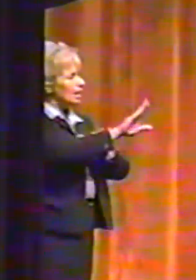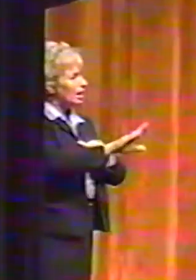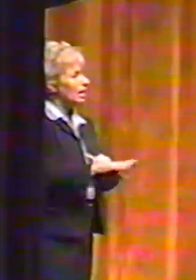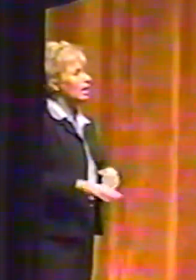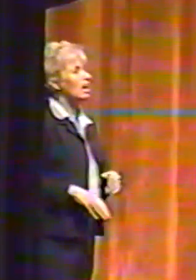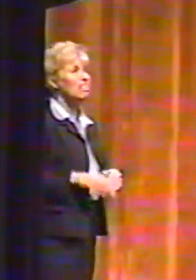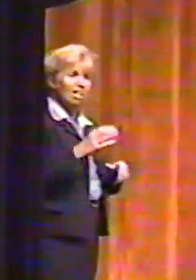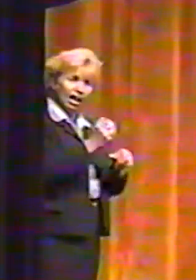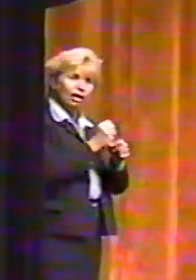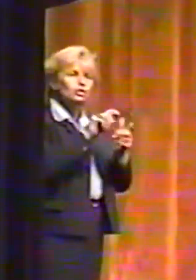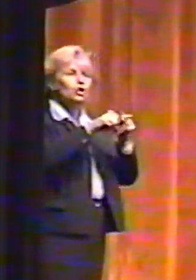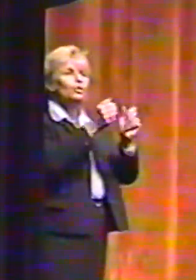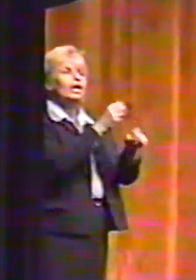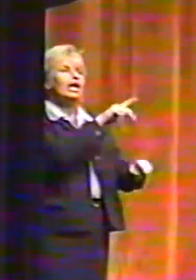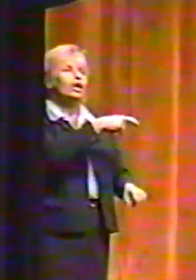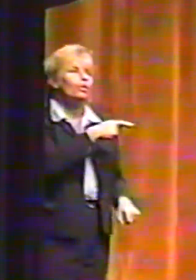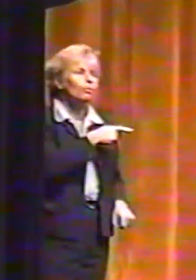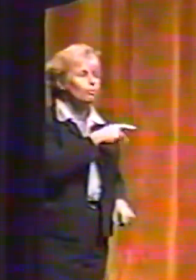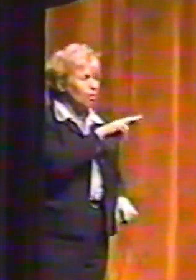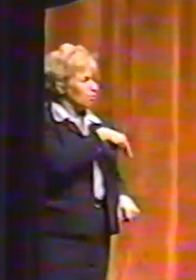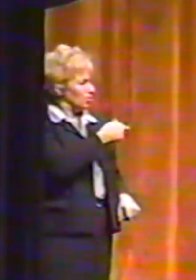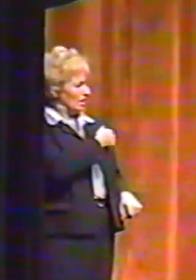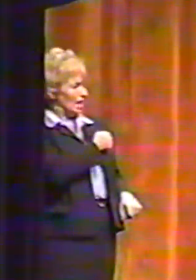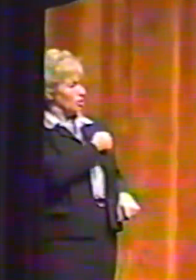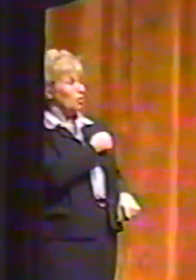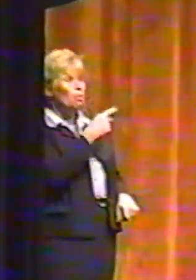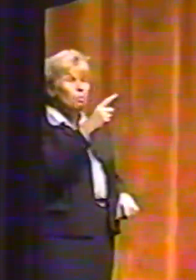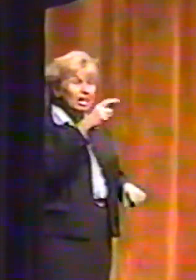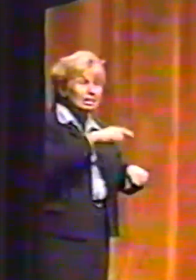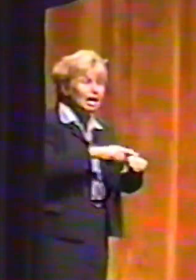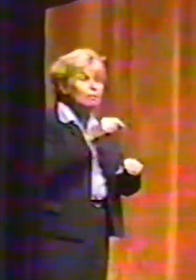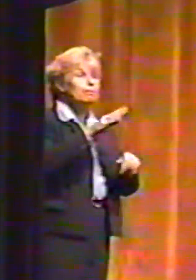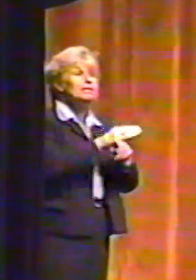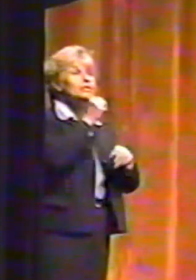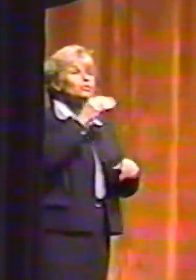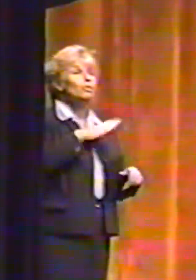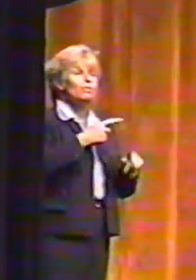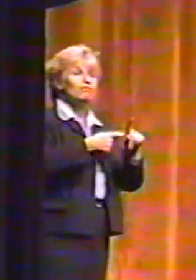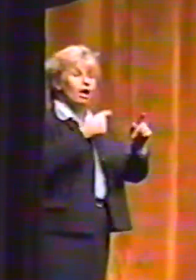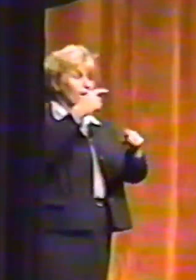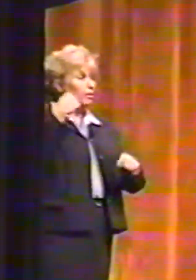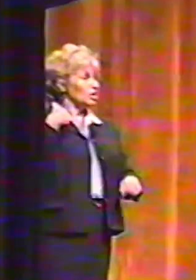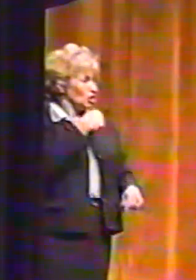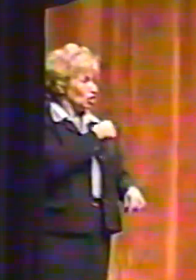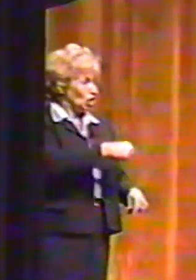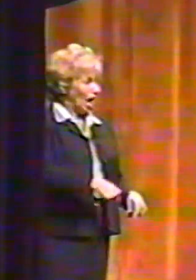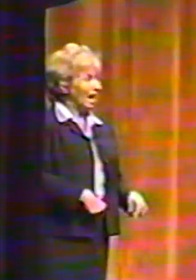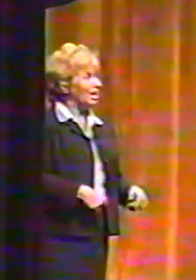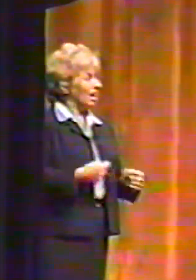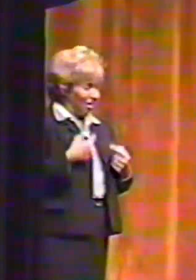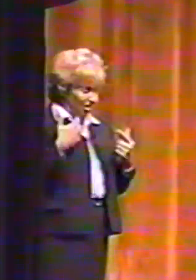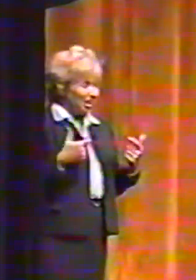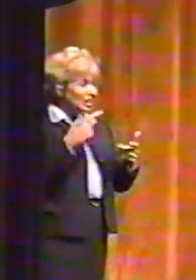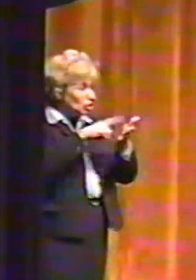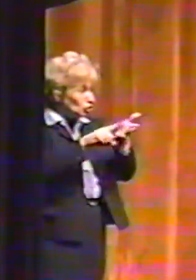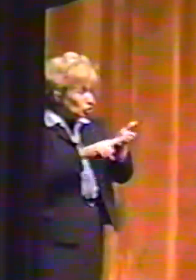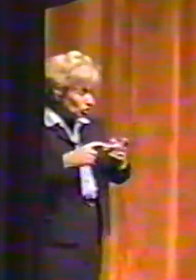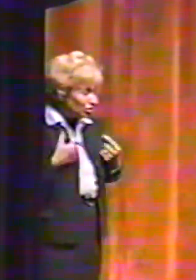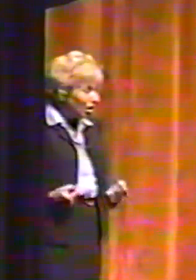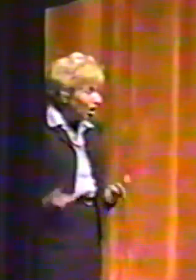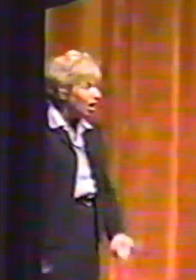In one case, a businesswoman from China was strip searched and jailed, even though she had, as it turns out, legal